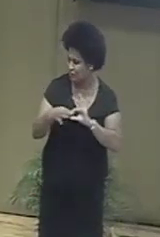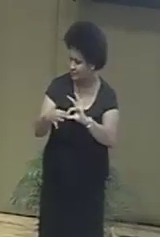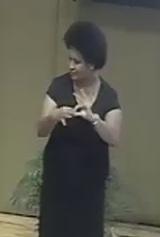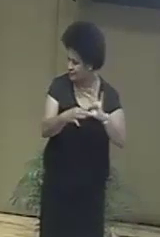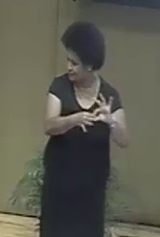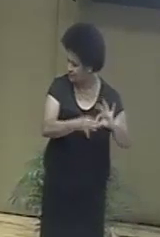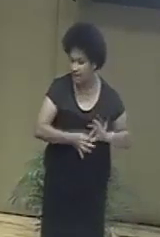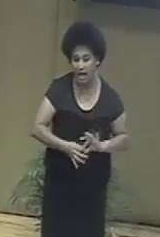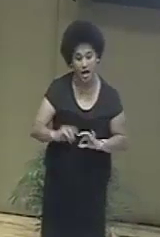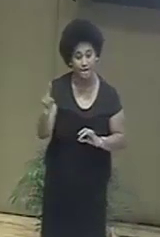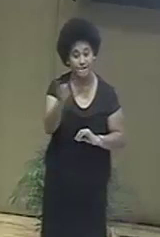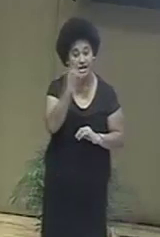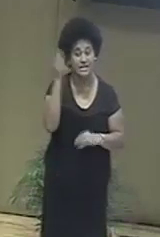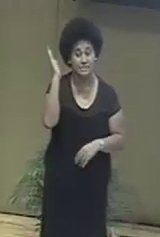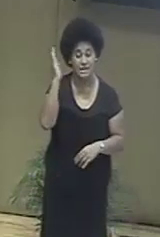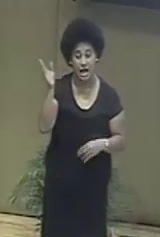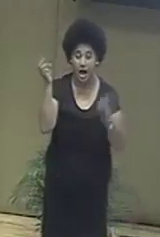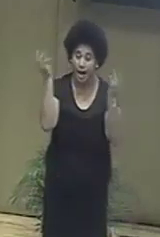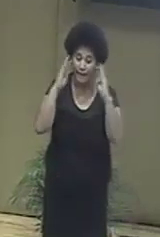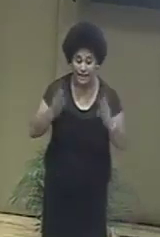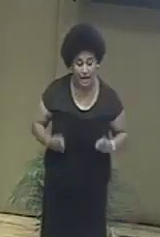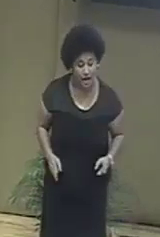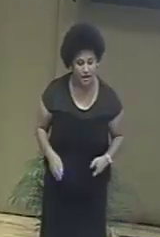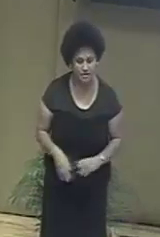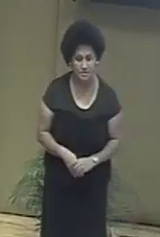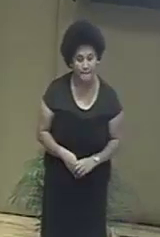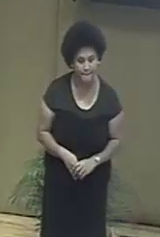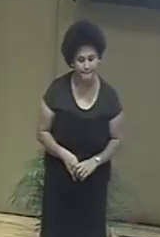I look at our first speaker, Melita,